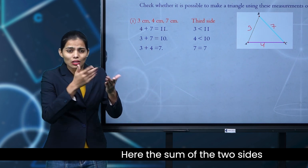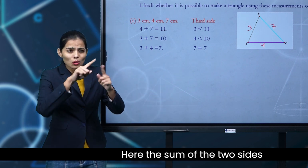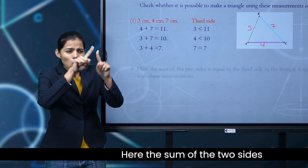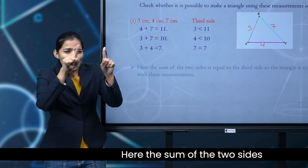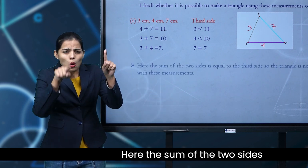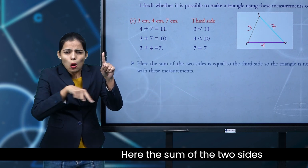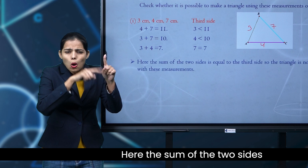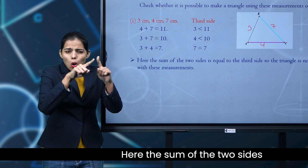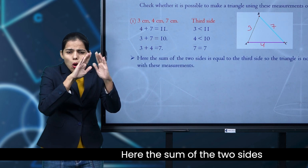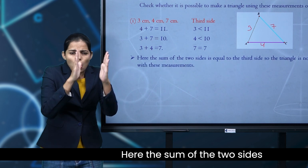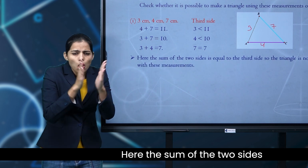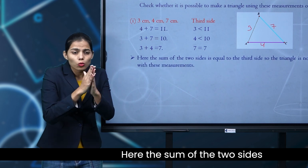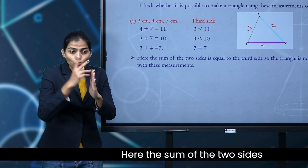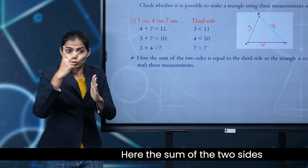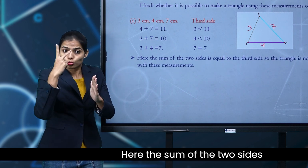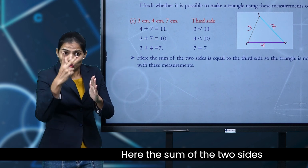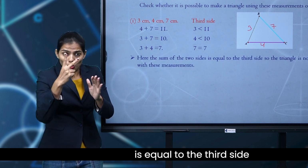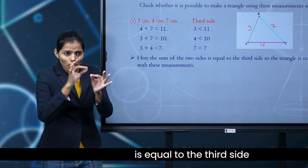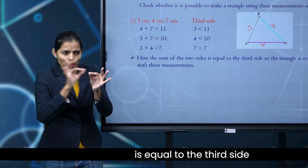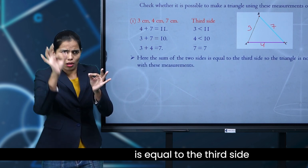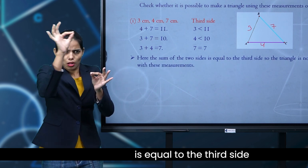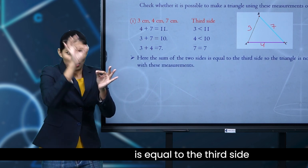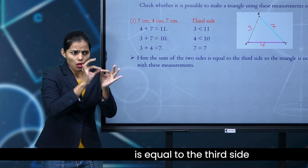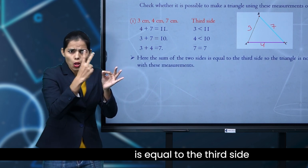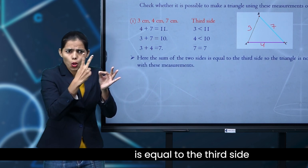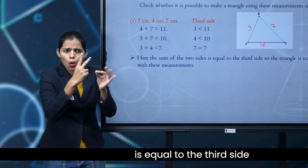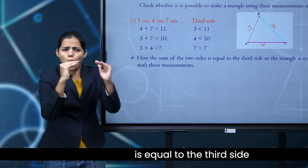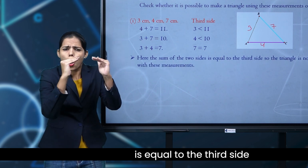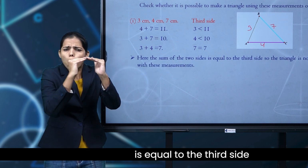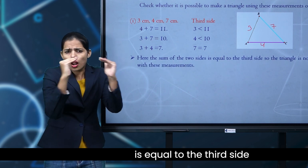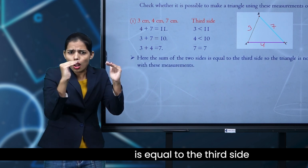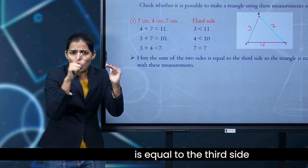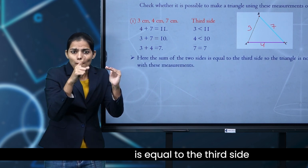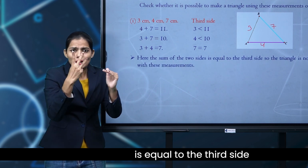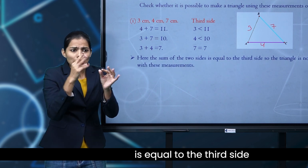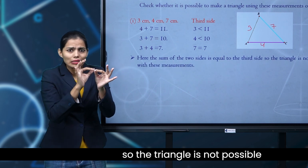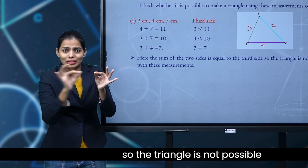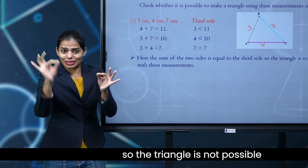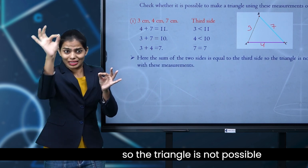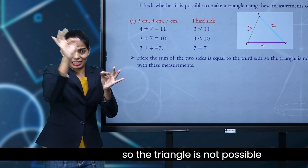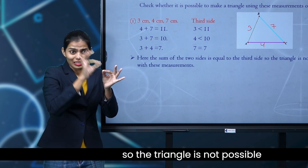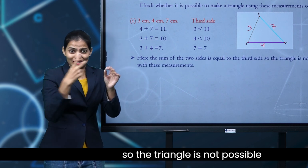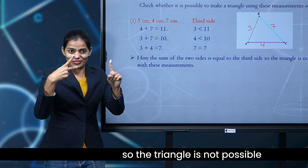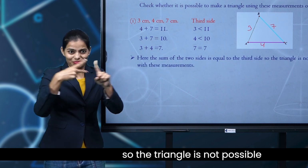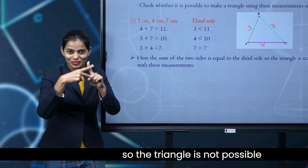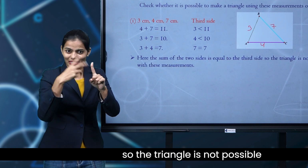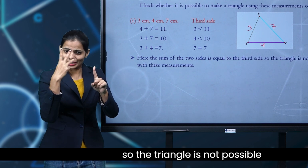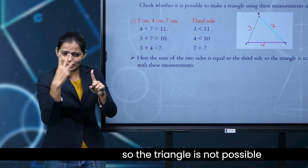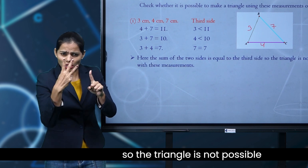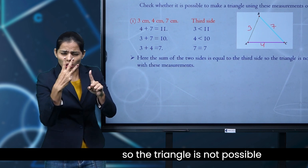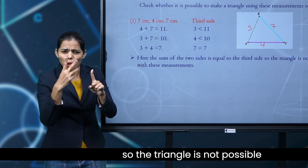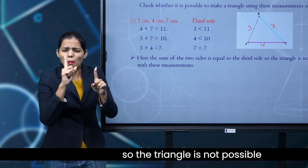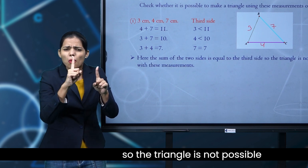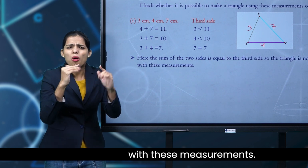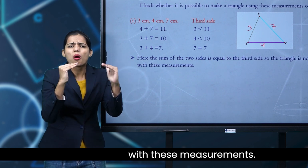Here, the sum of the two sides is equal to the third side. So, the triangle is not possible with